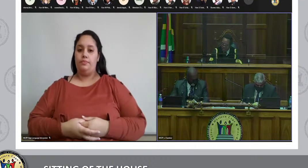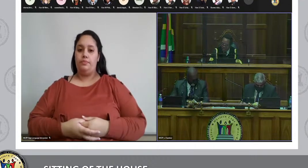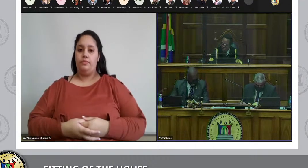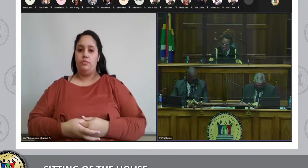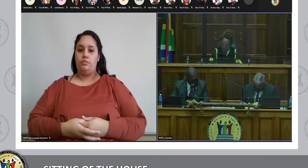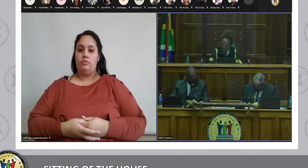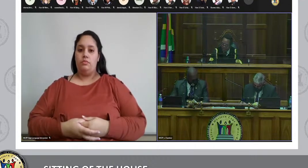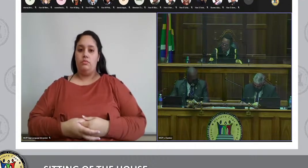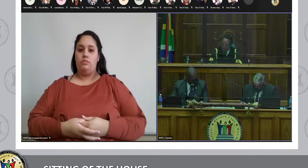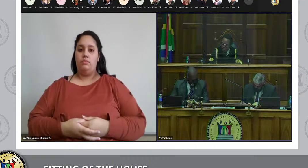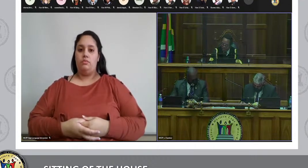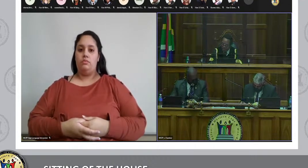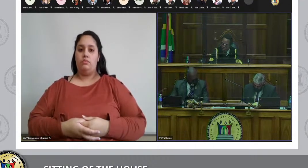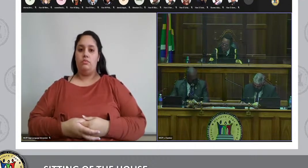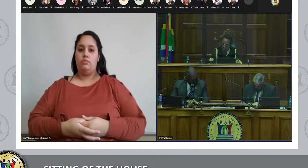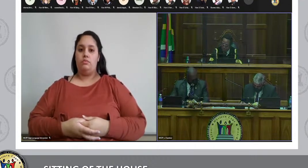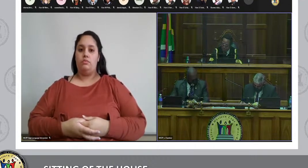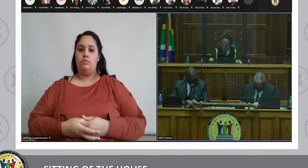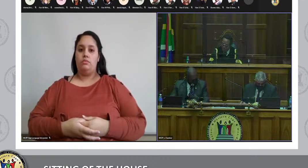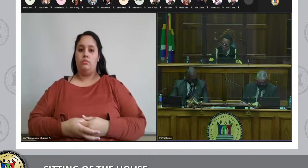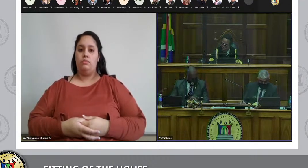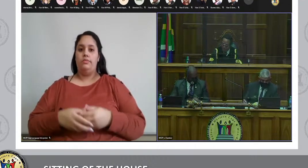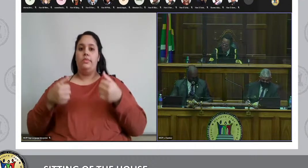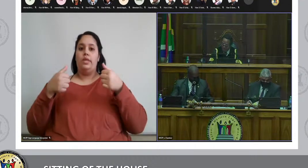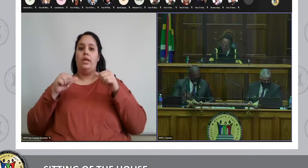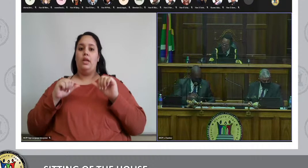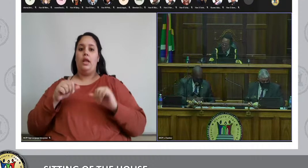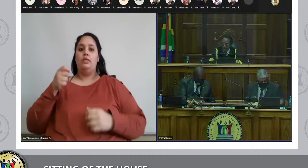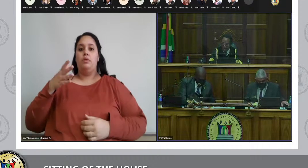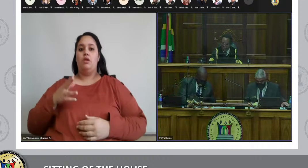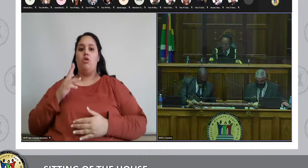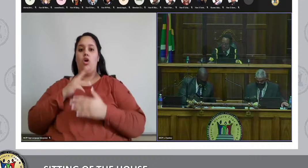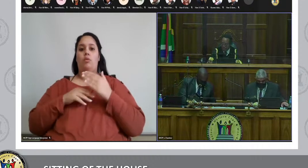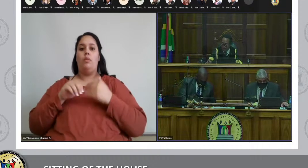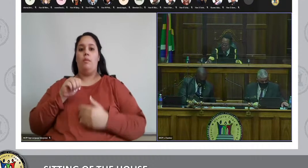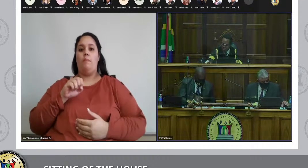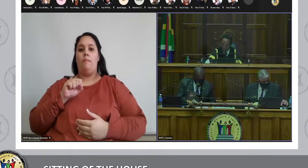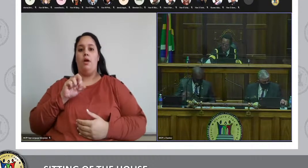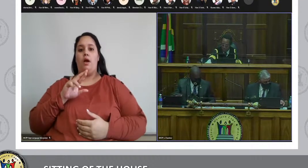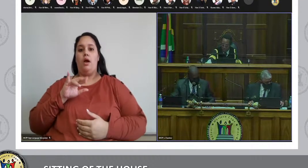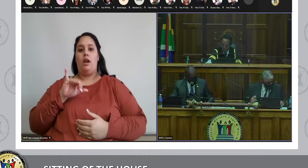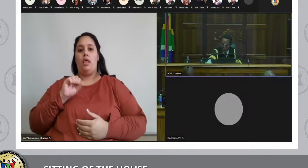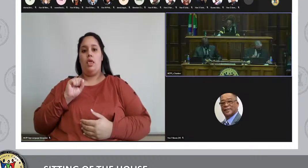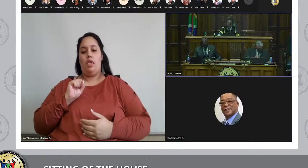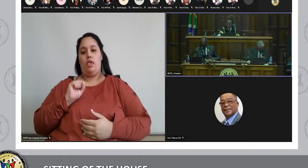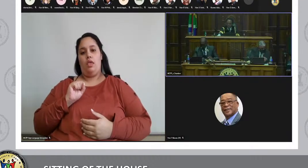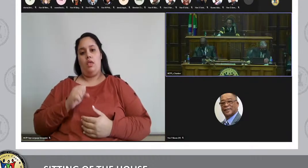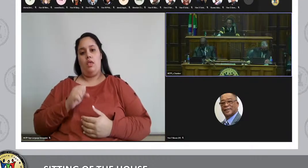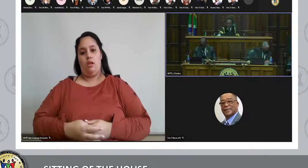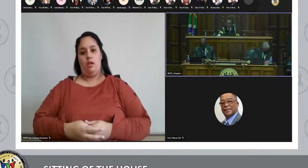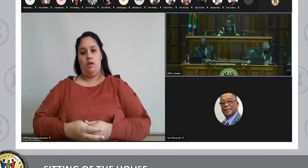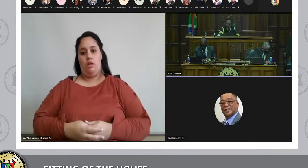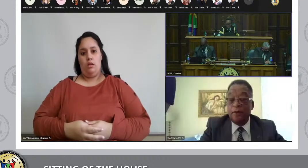the next speaker is Honourable Murray. I now recognize the Honourable Murray,